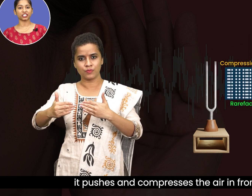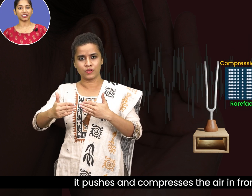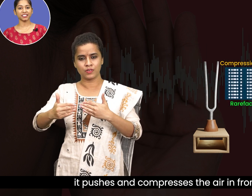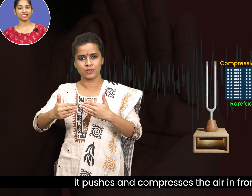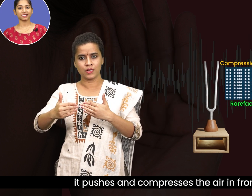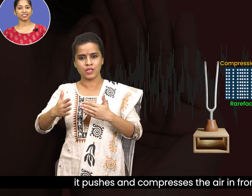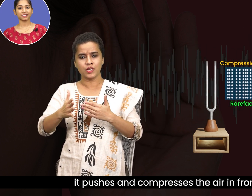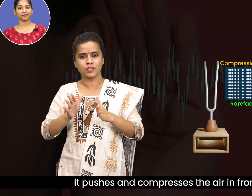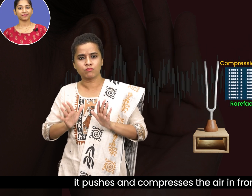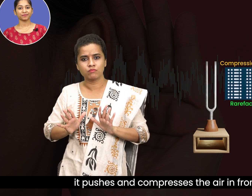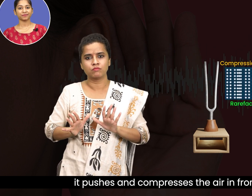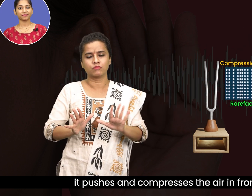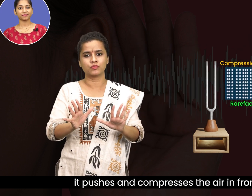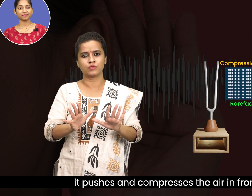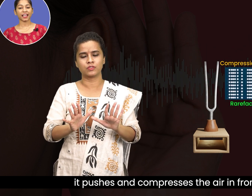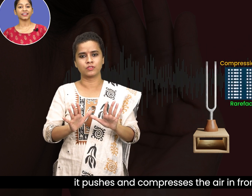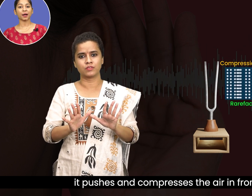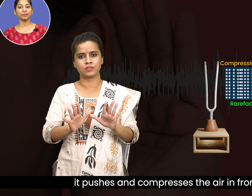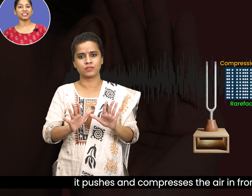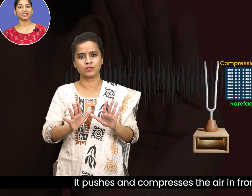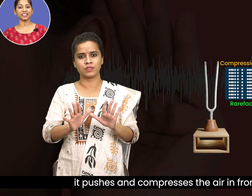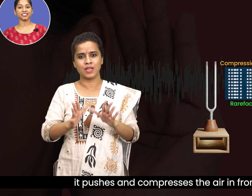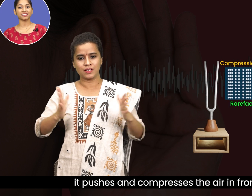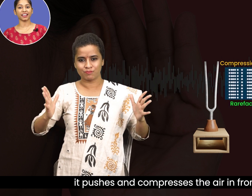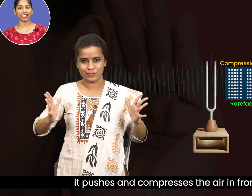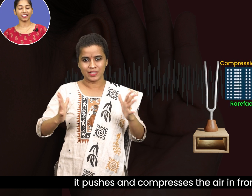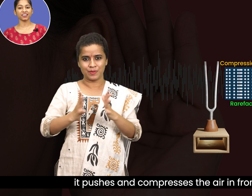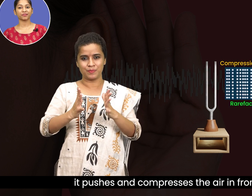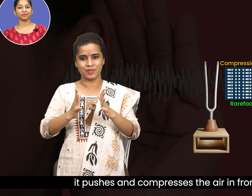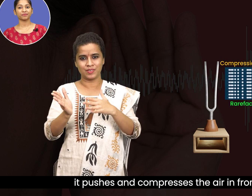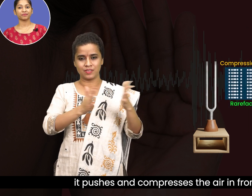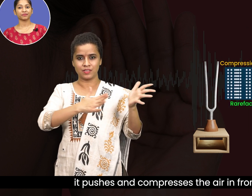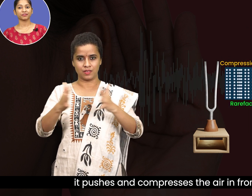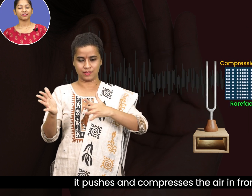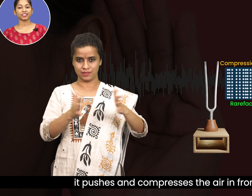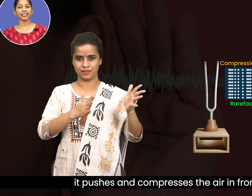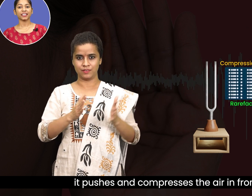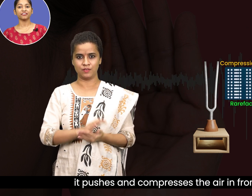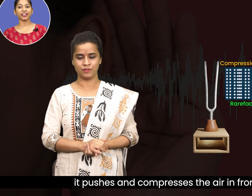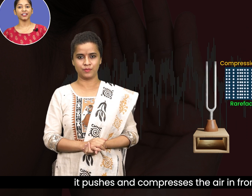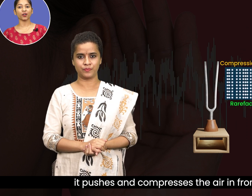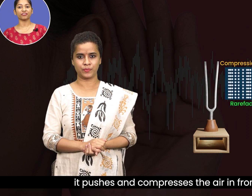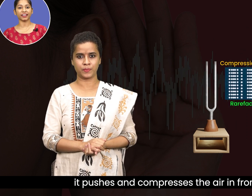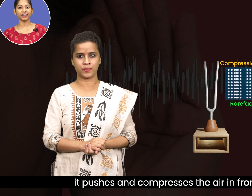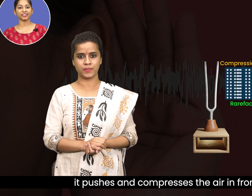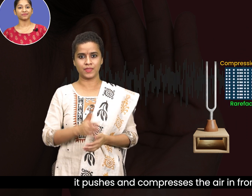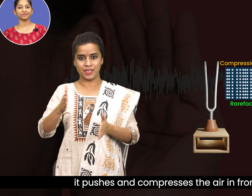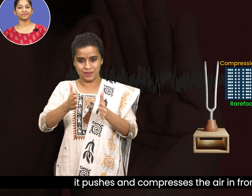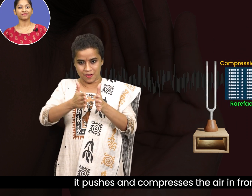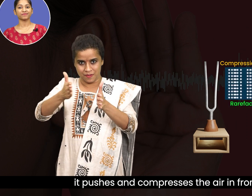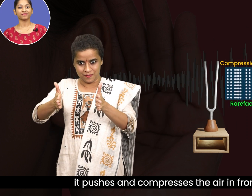it pushes and compresses the air in front of